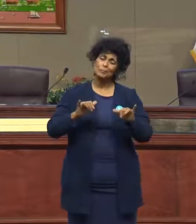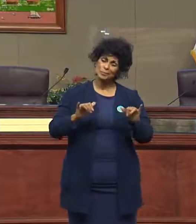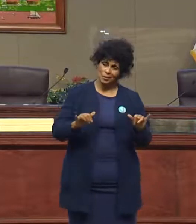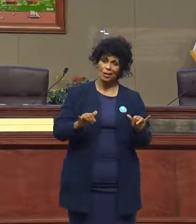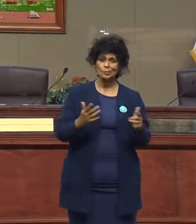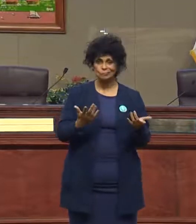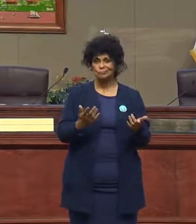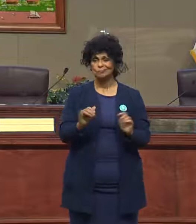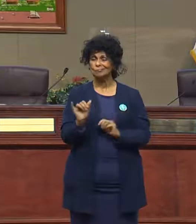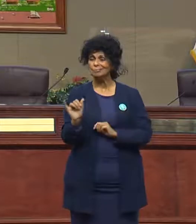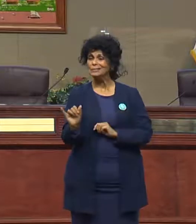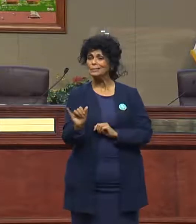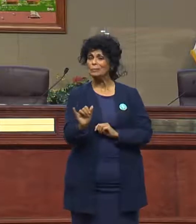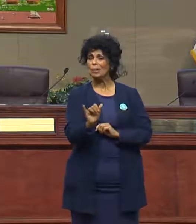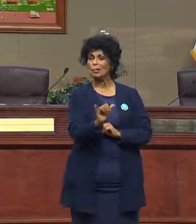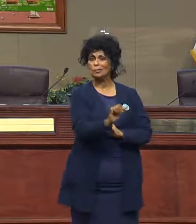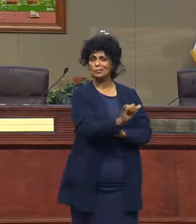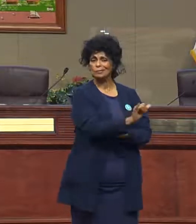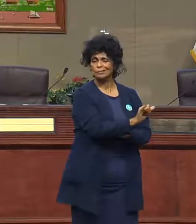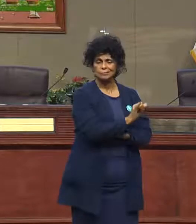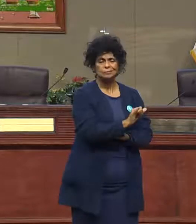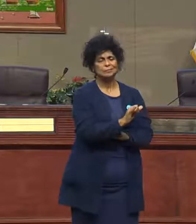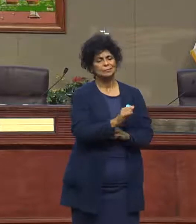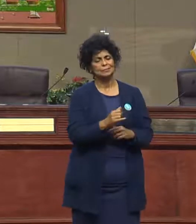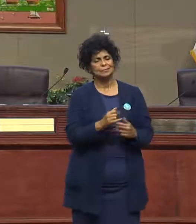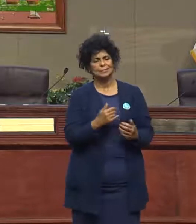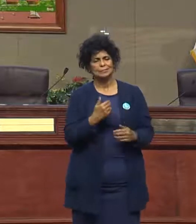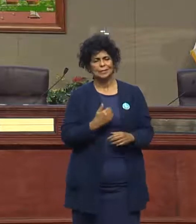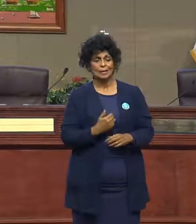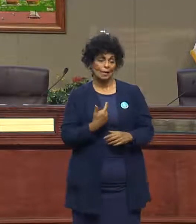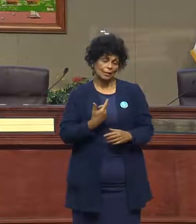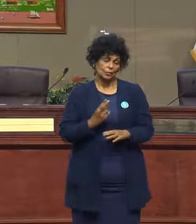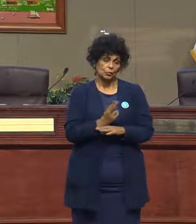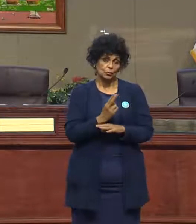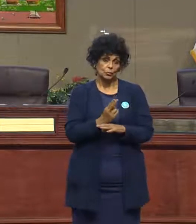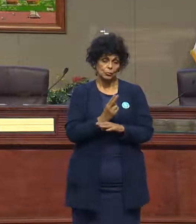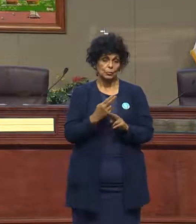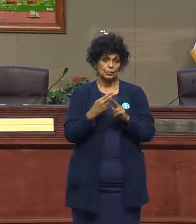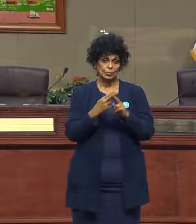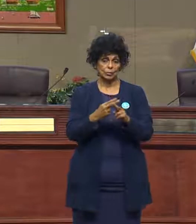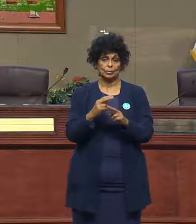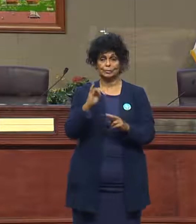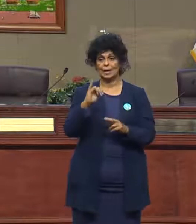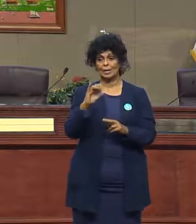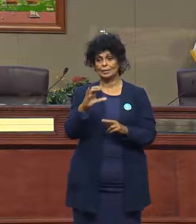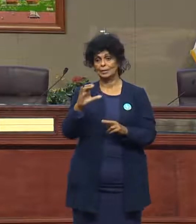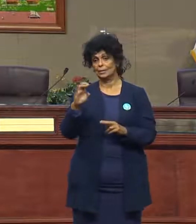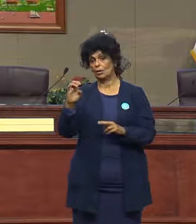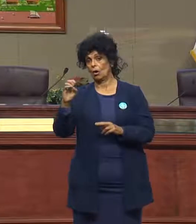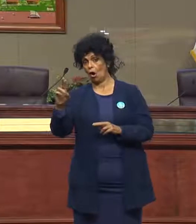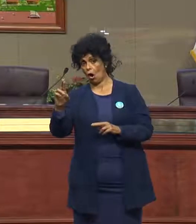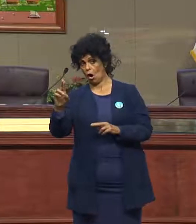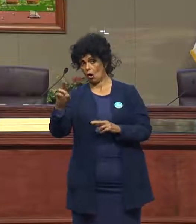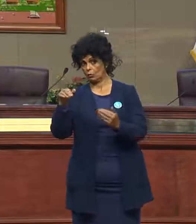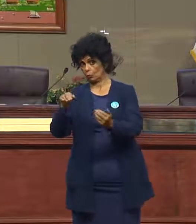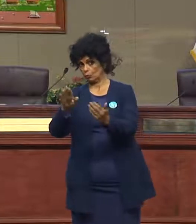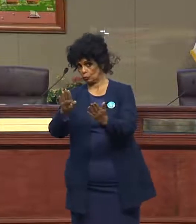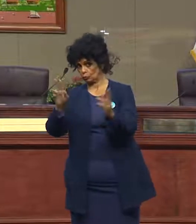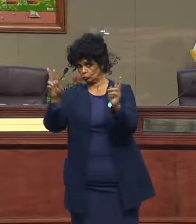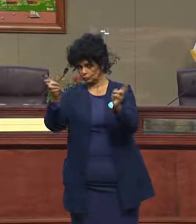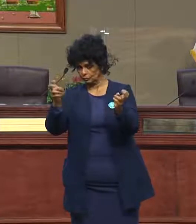we use, at least I use a strategy called the ICER approach, I-C-E-R, where